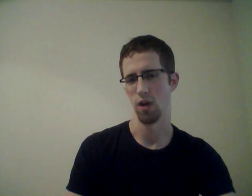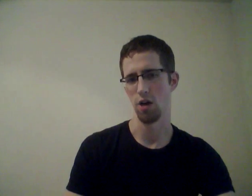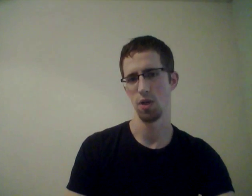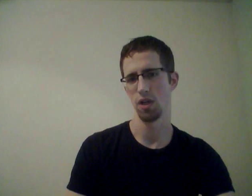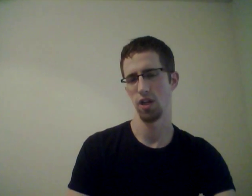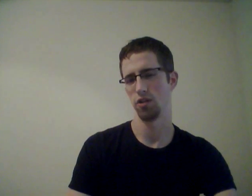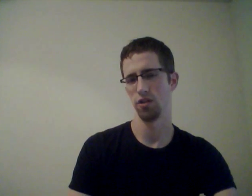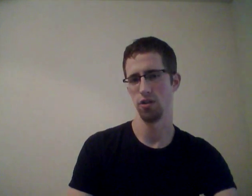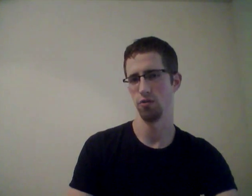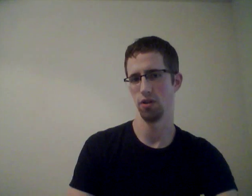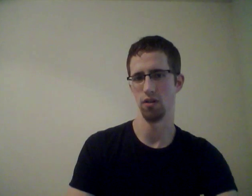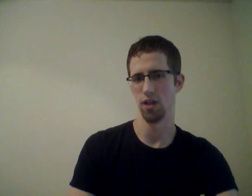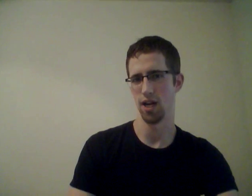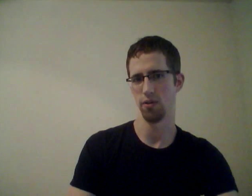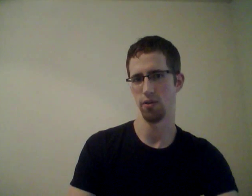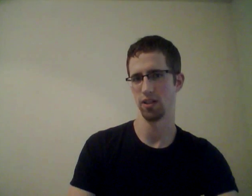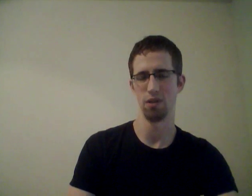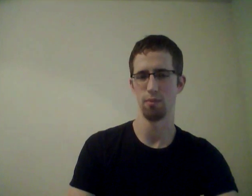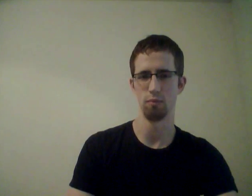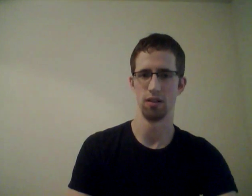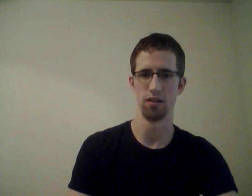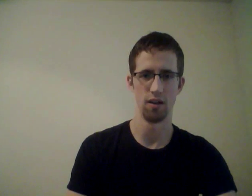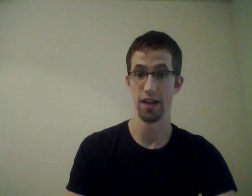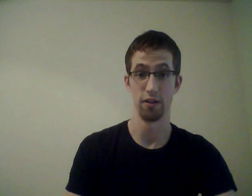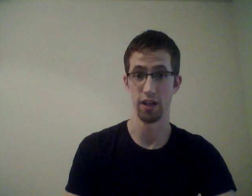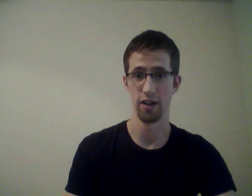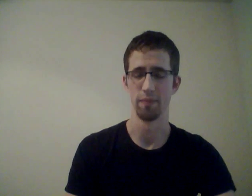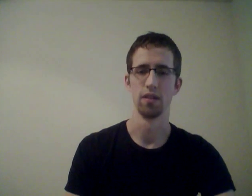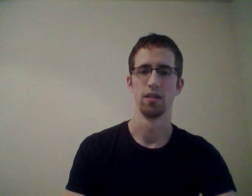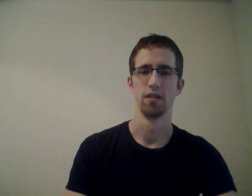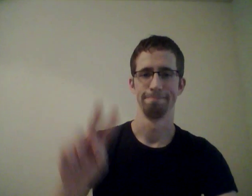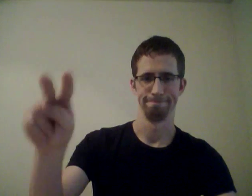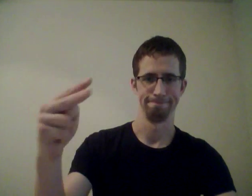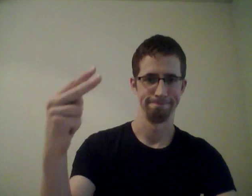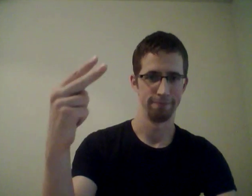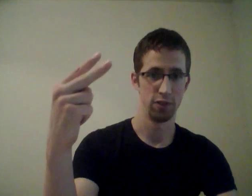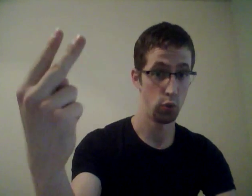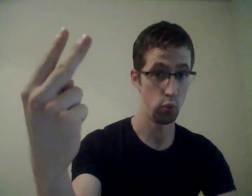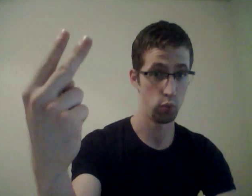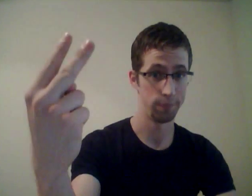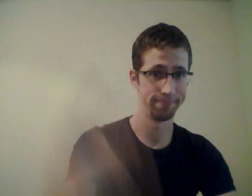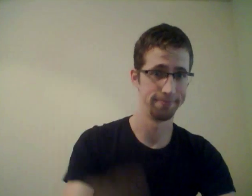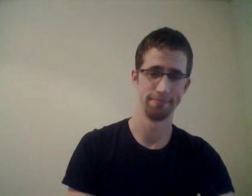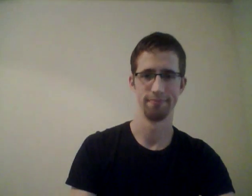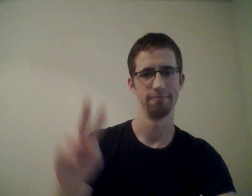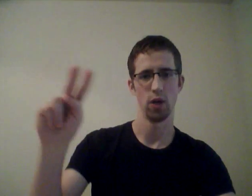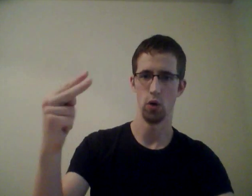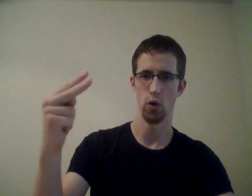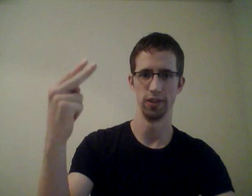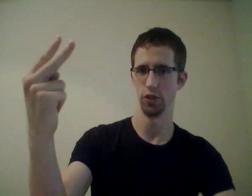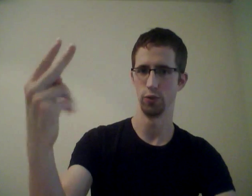how many states in the union allow this, blah, blah, blah, law. I don't care. 2. Only 2.